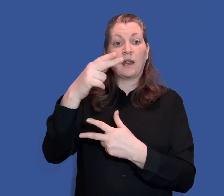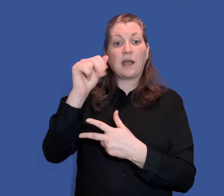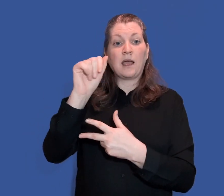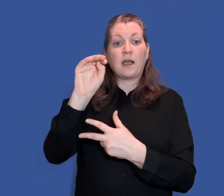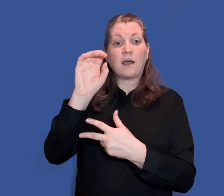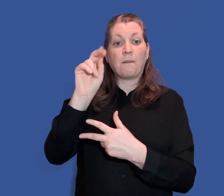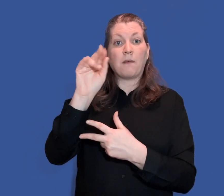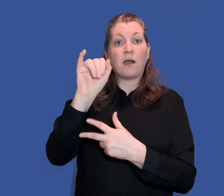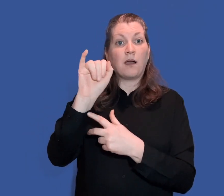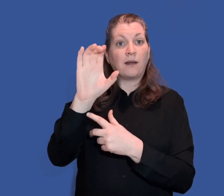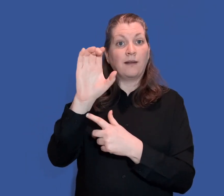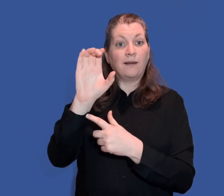$2,500,000.